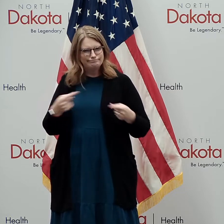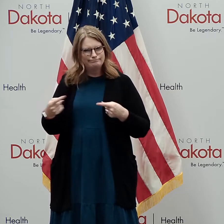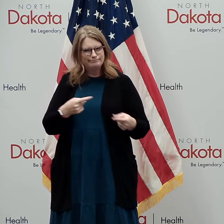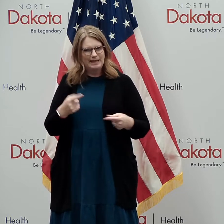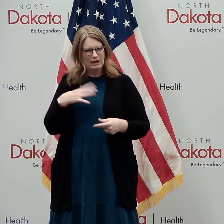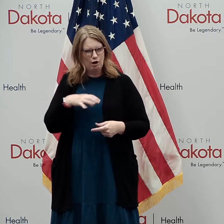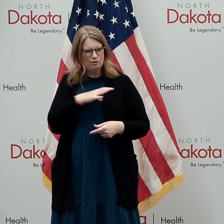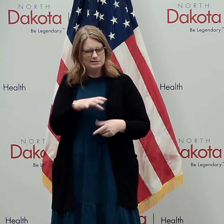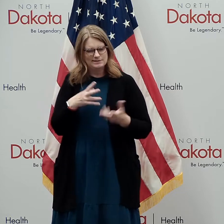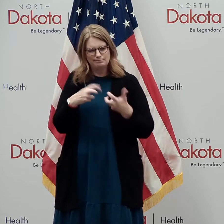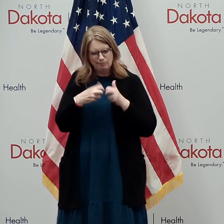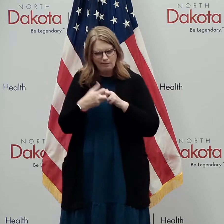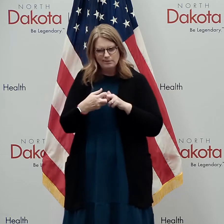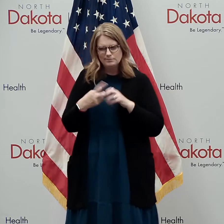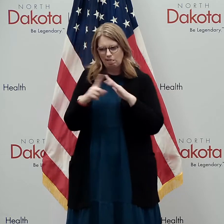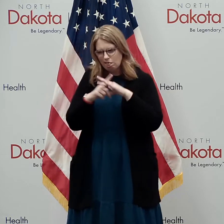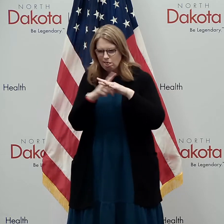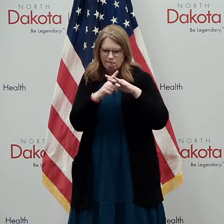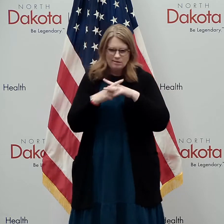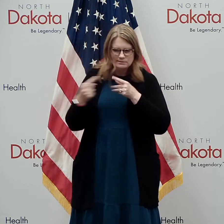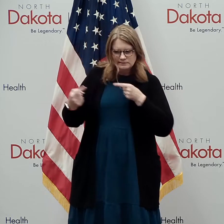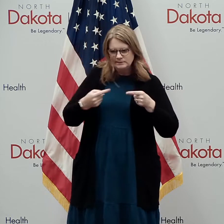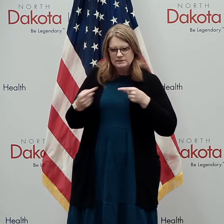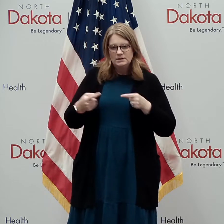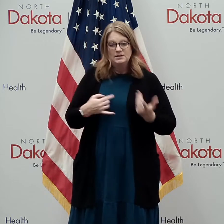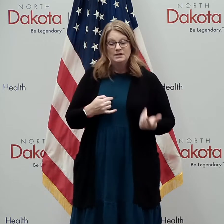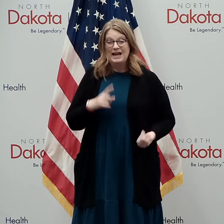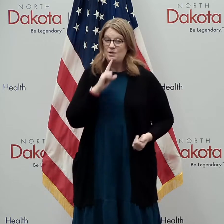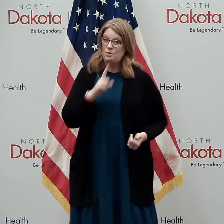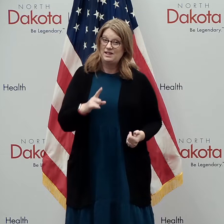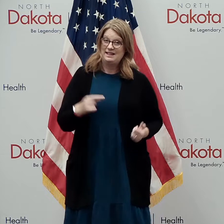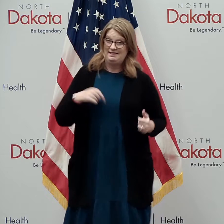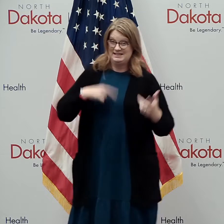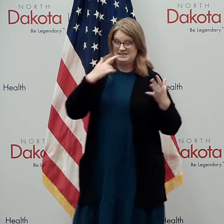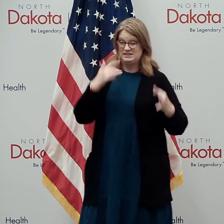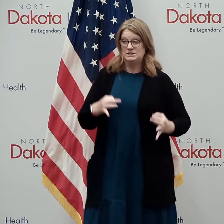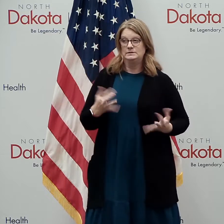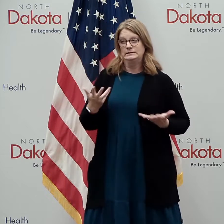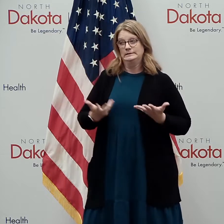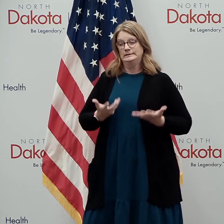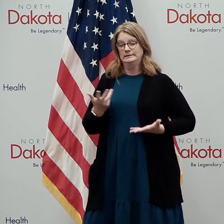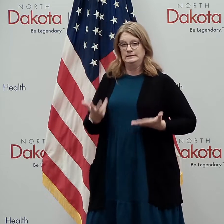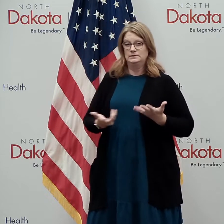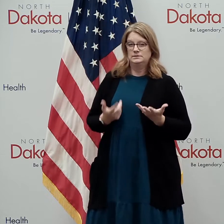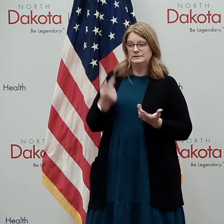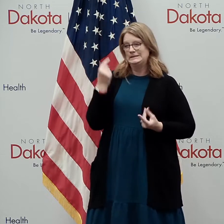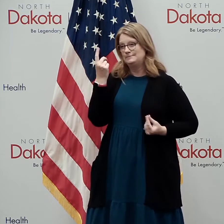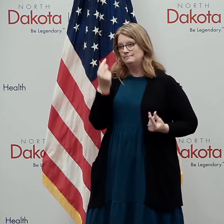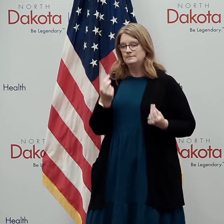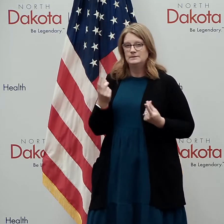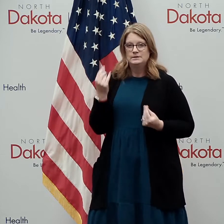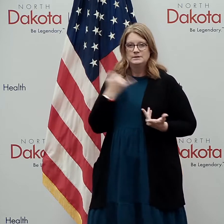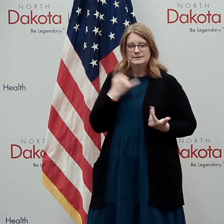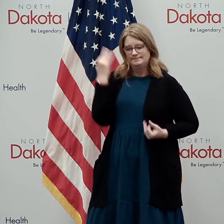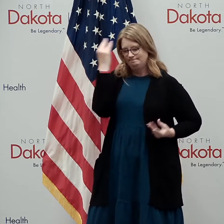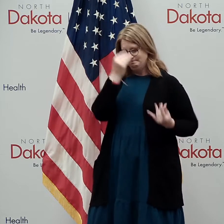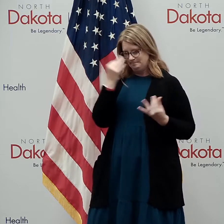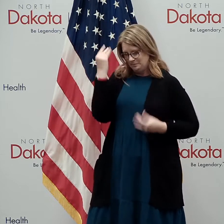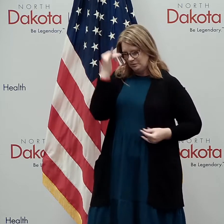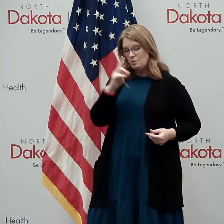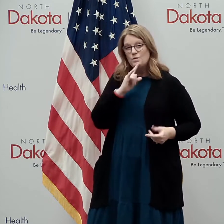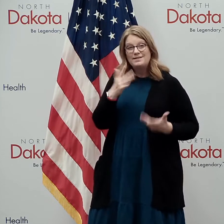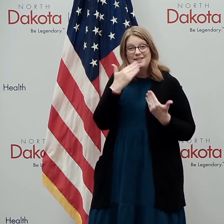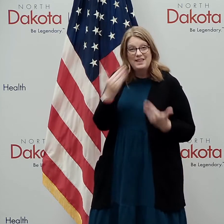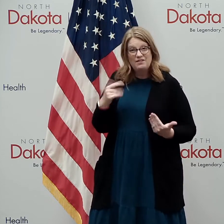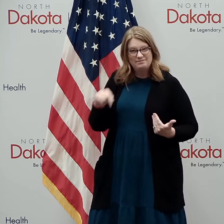the other thing that I say again, when we didn't take this decision lightly, there's many factors to balance. First of all is that we're very thankful that North Dakota